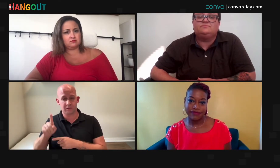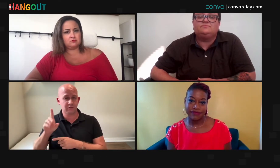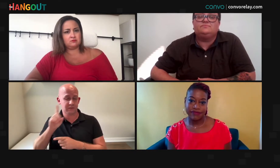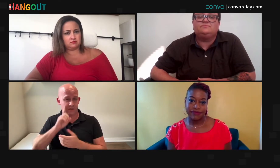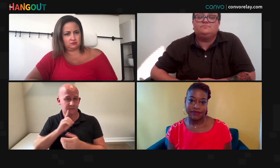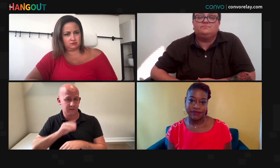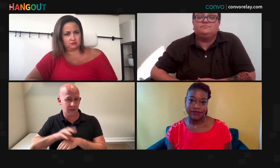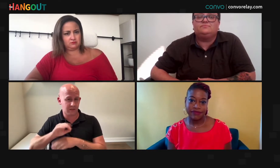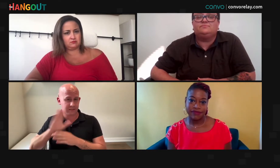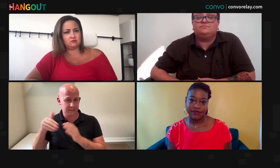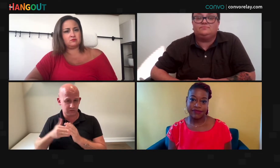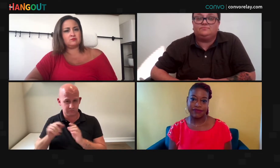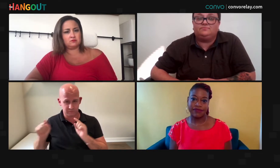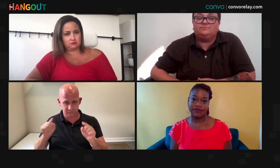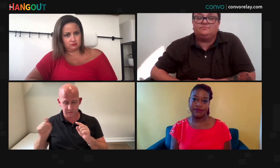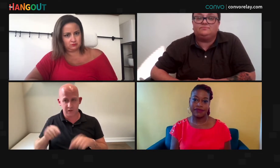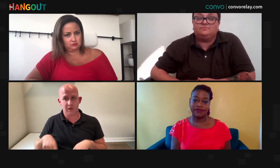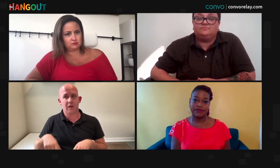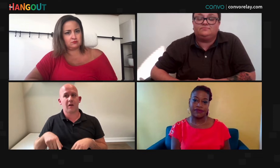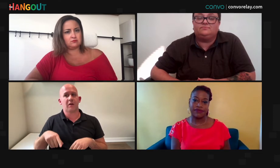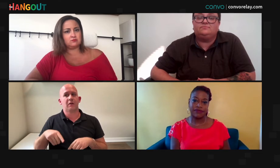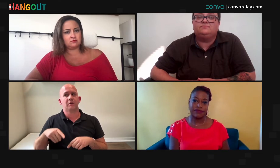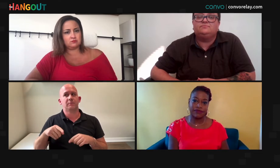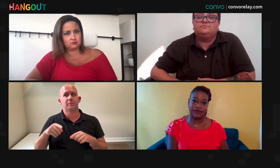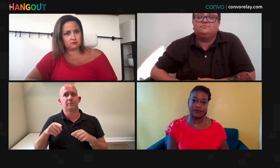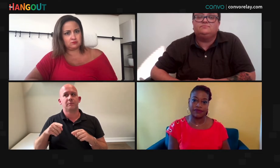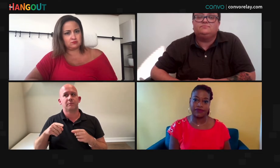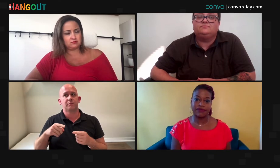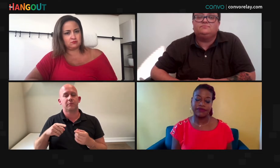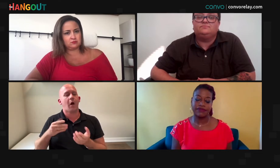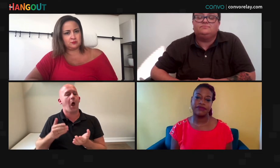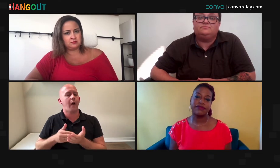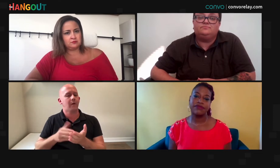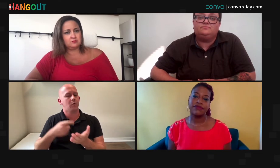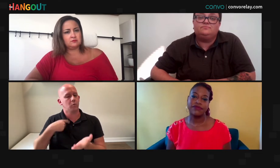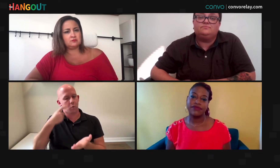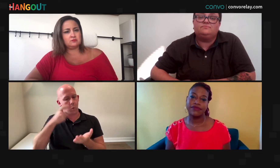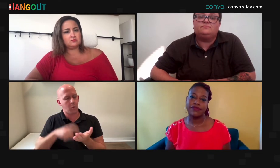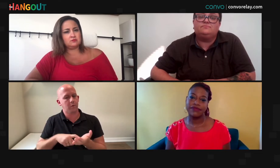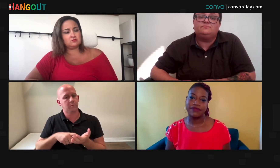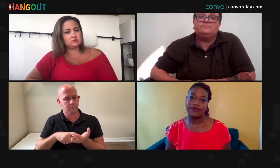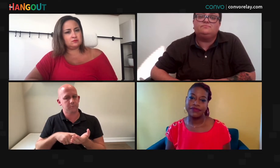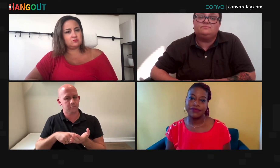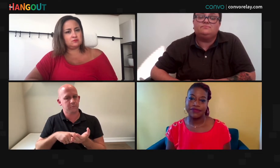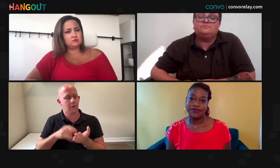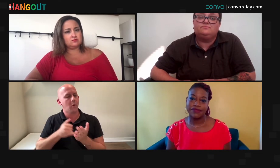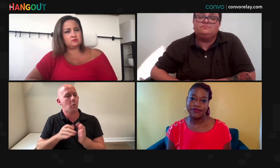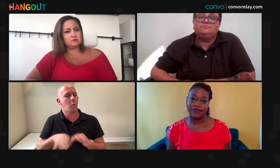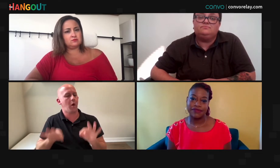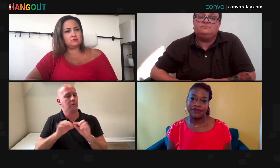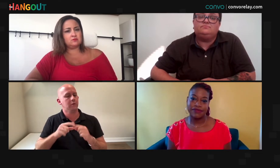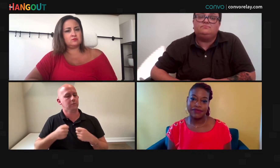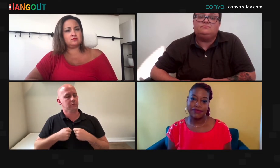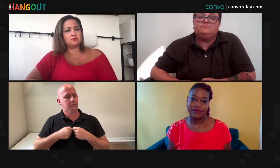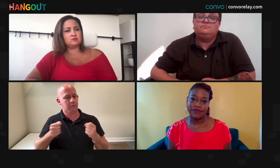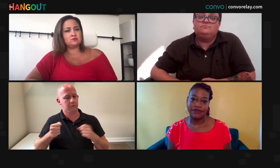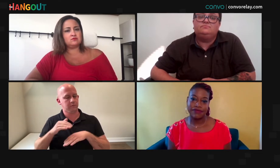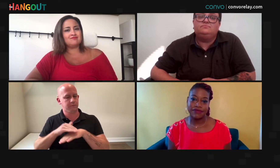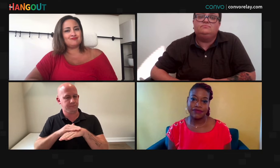and also a private practice deaf counseling center. Um, Often I do notice that